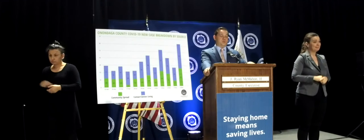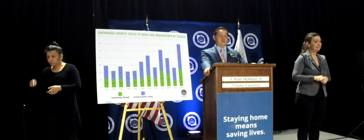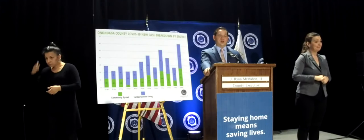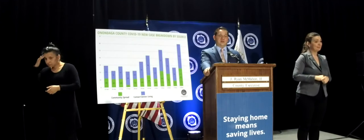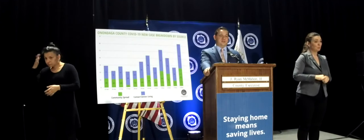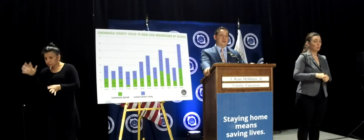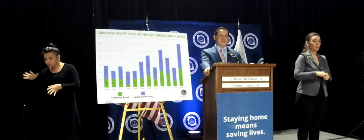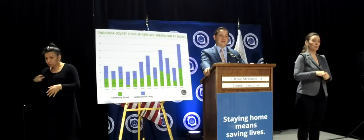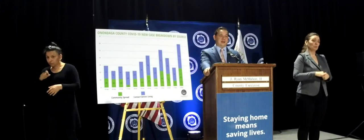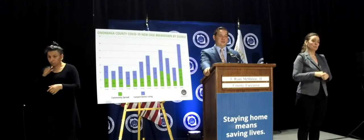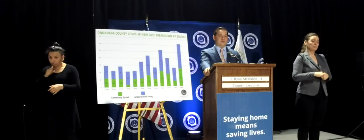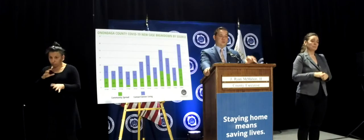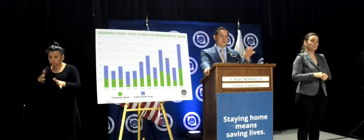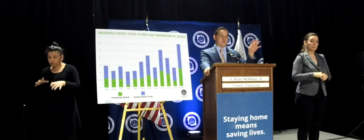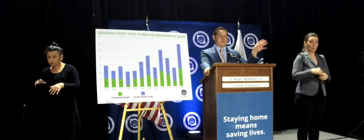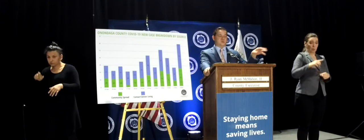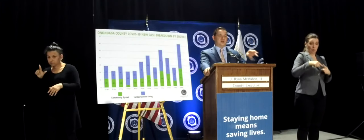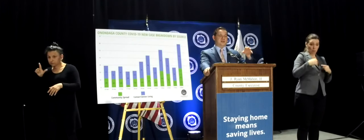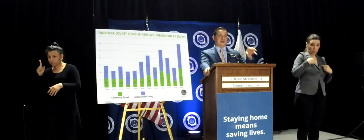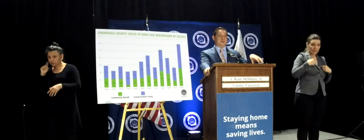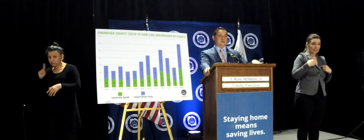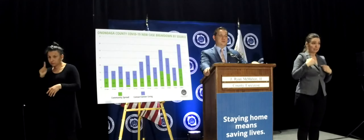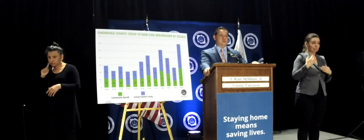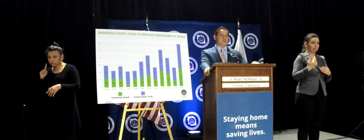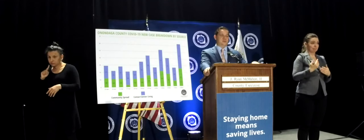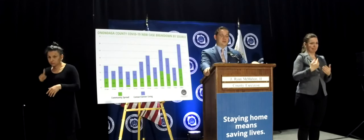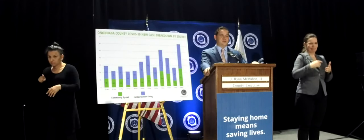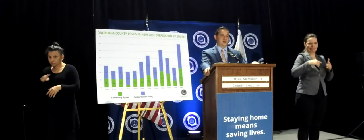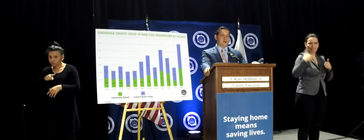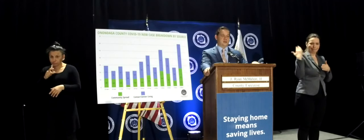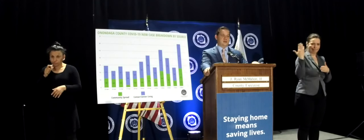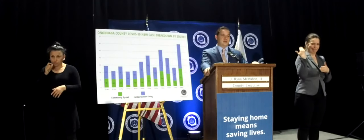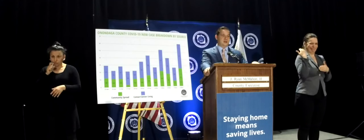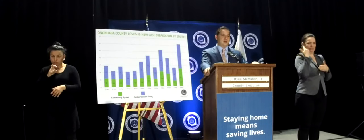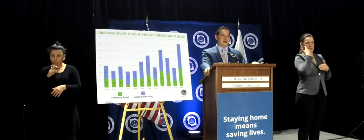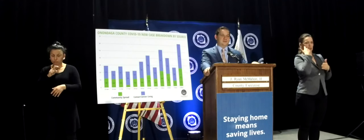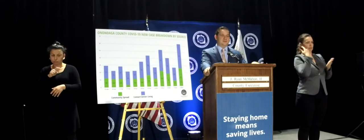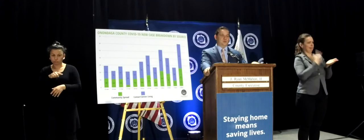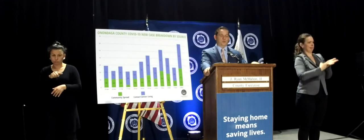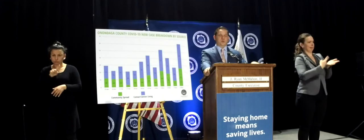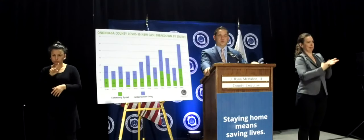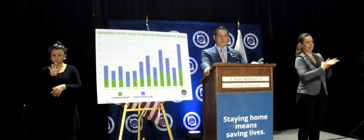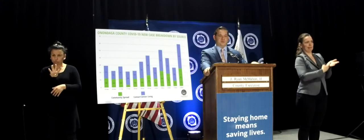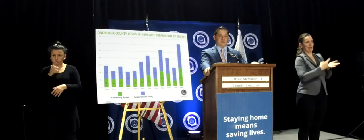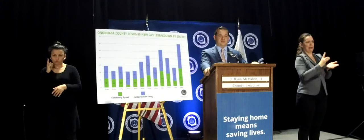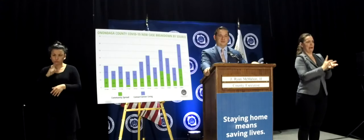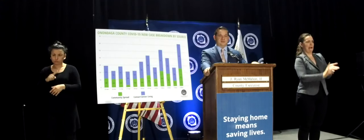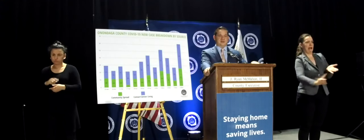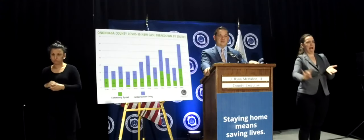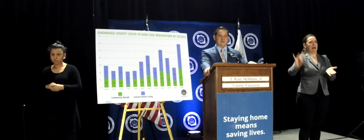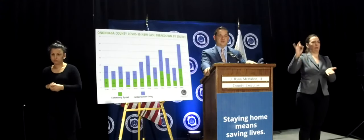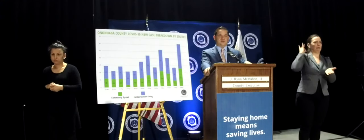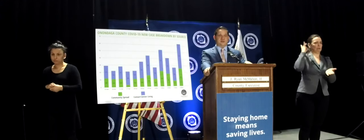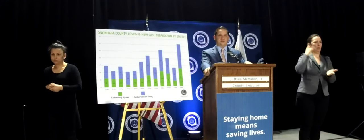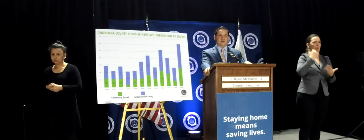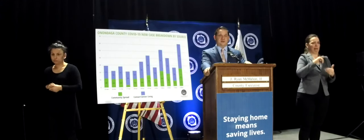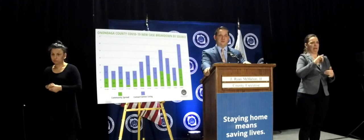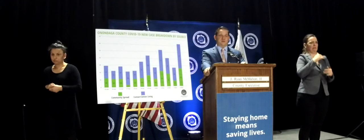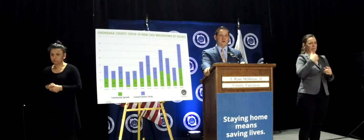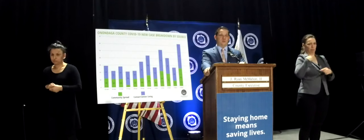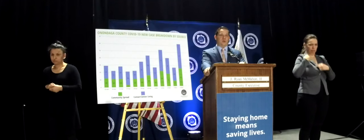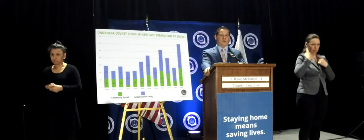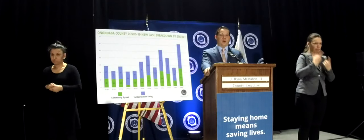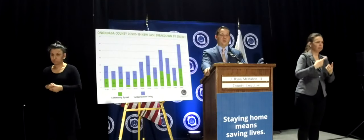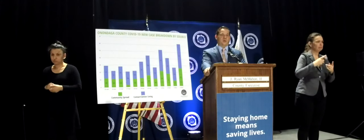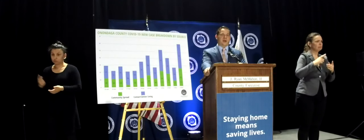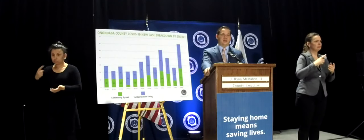things, when we started this all together, most of us were all together in this room when this all started, the rules were different and everything was different, and we've